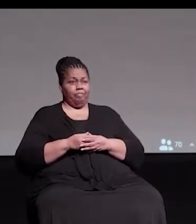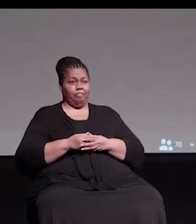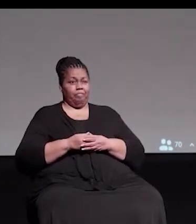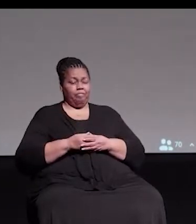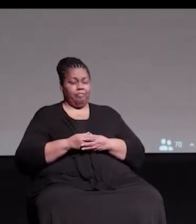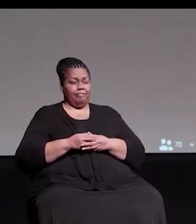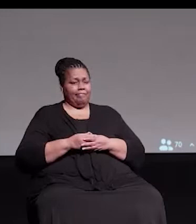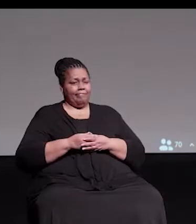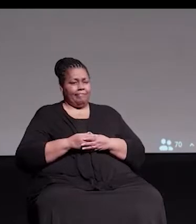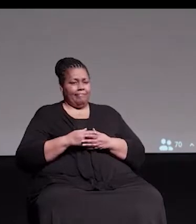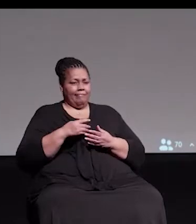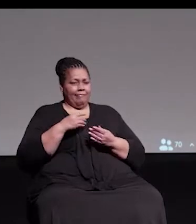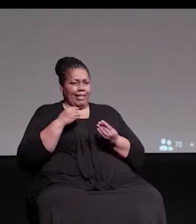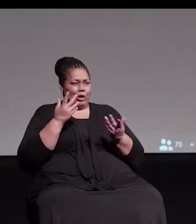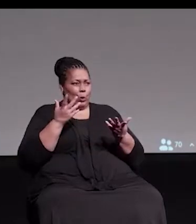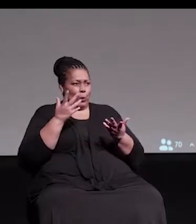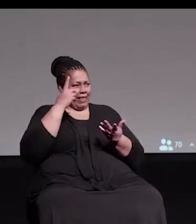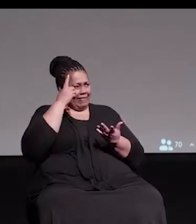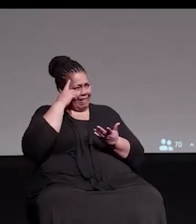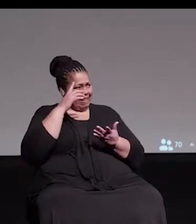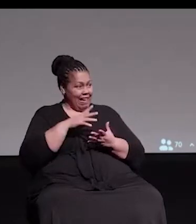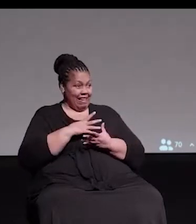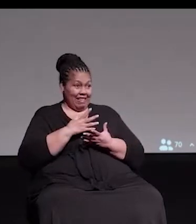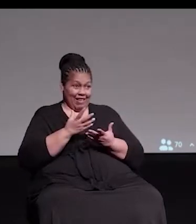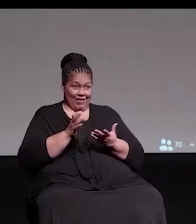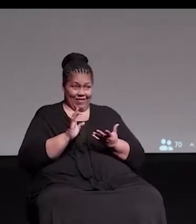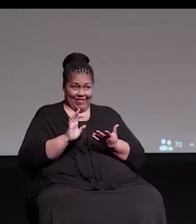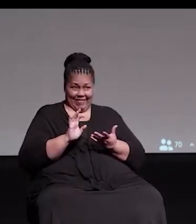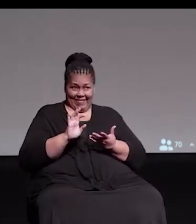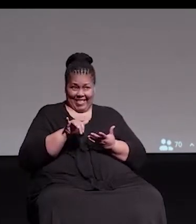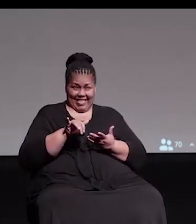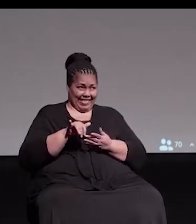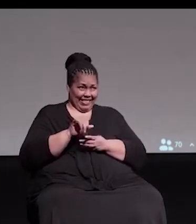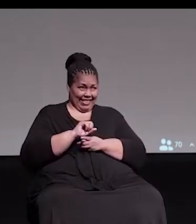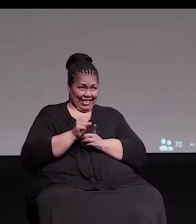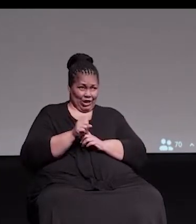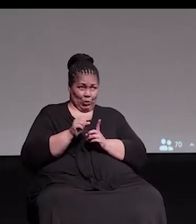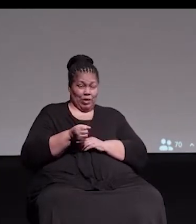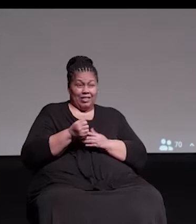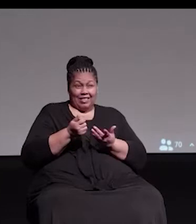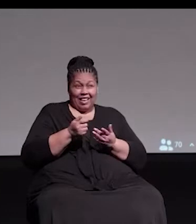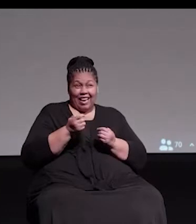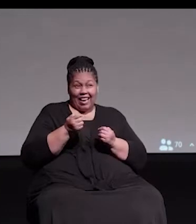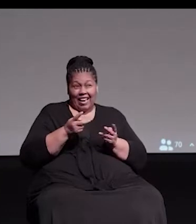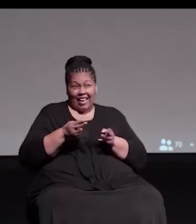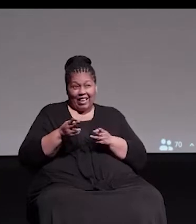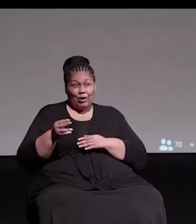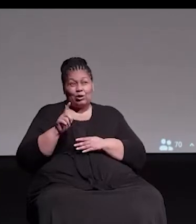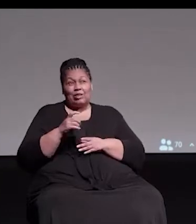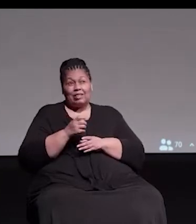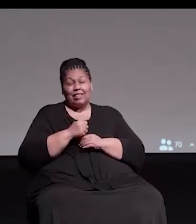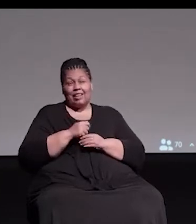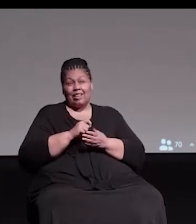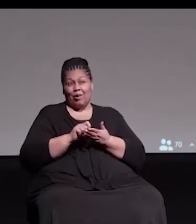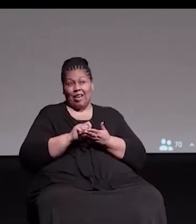And I think in a lot of cases, the editor should be getting the writer credit, if anyone is. I agree